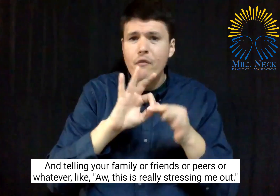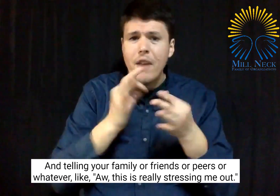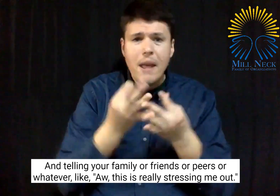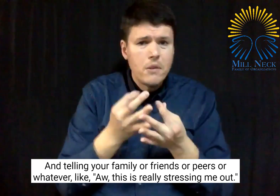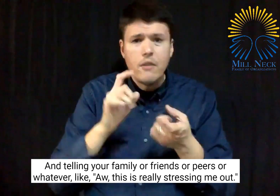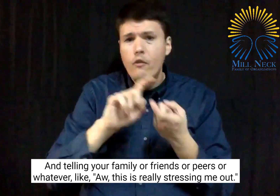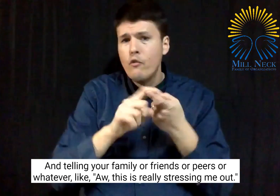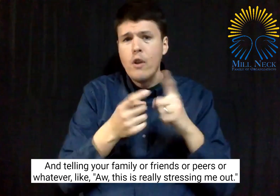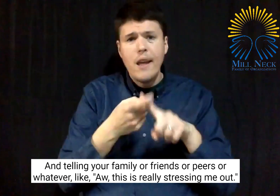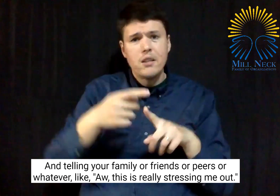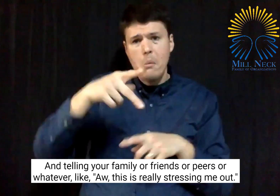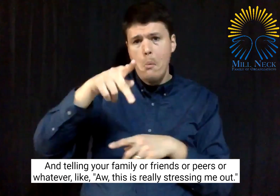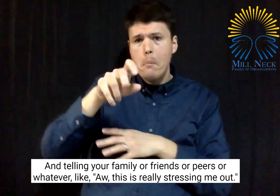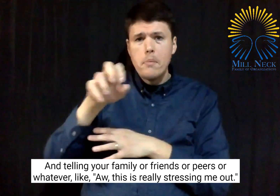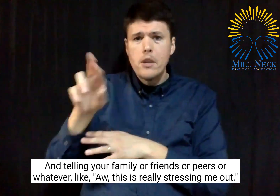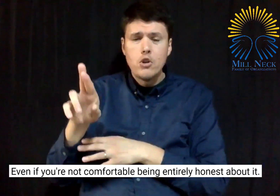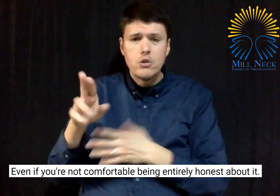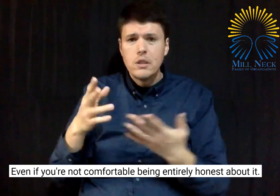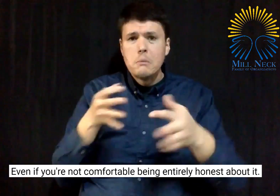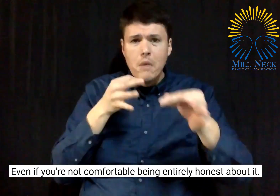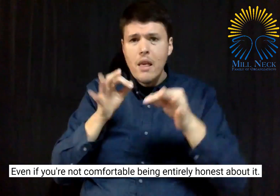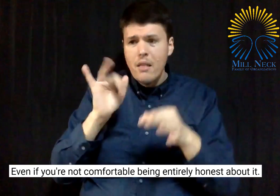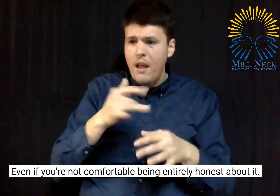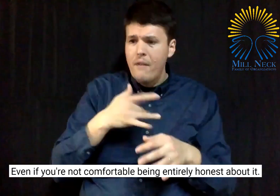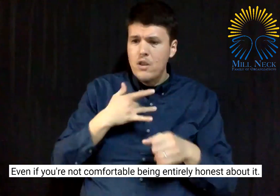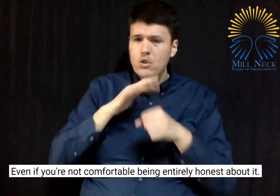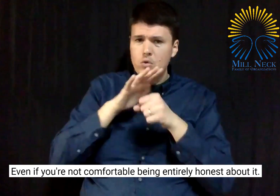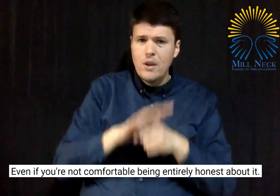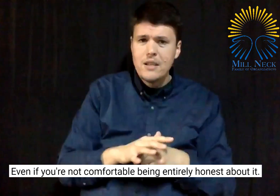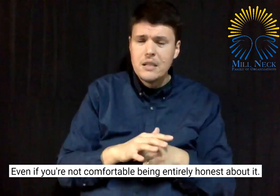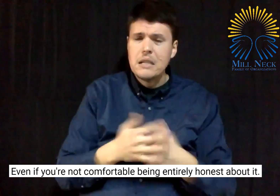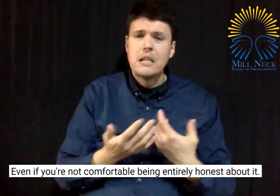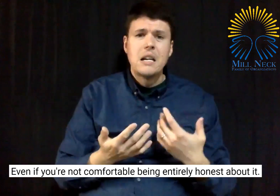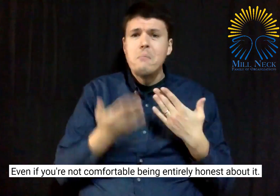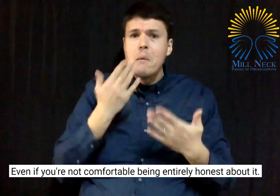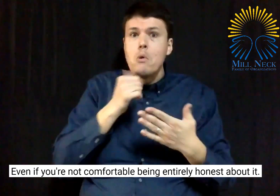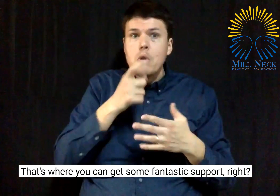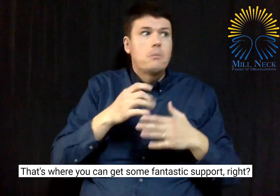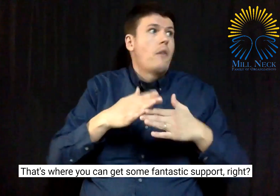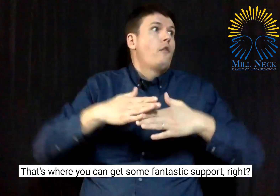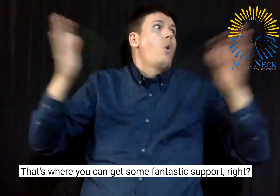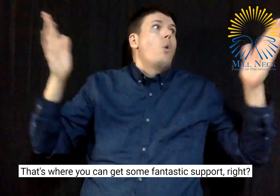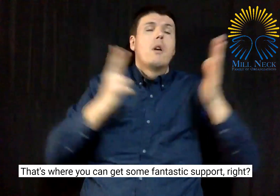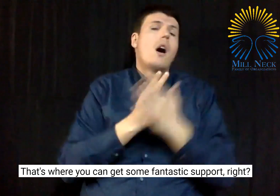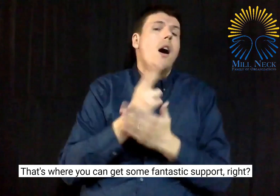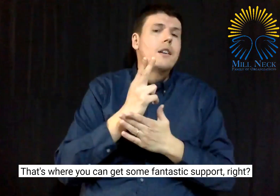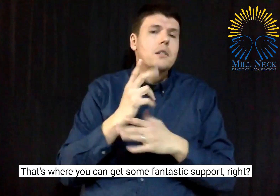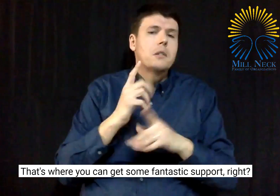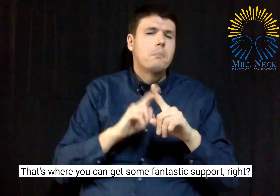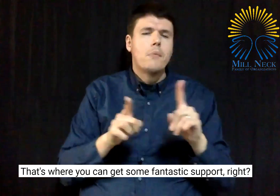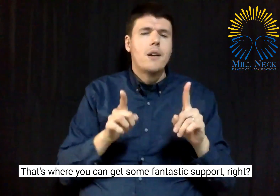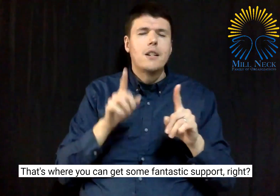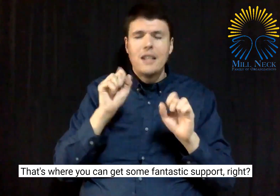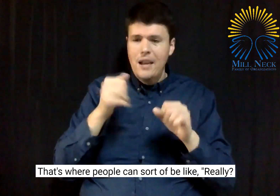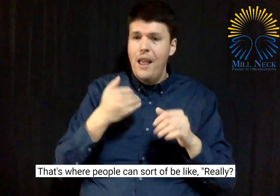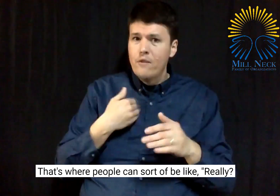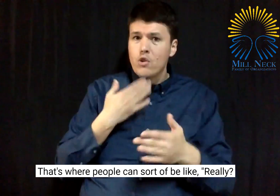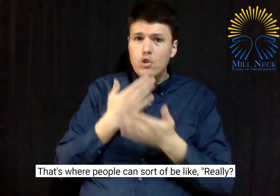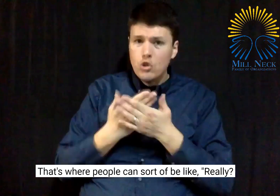like, oh, this is really stressing me out. Even if you're not comfortable being entirely honest about it, that's where you can get some fantastic support, right? That's where people can start